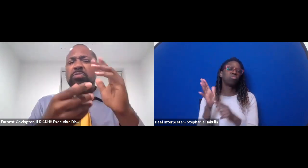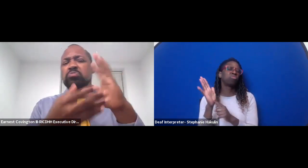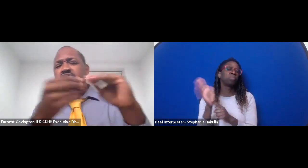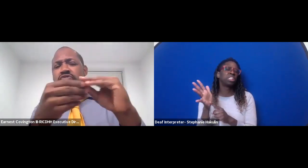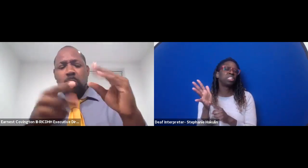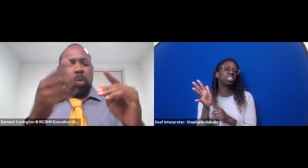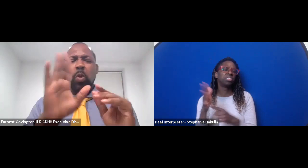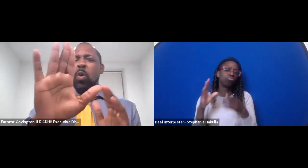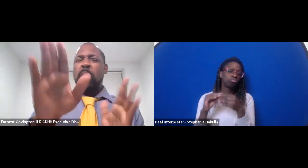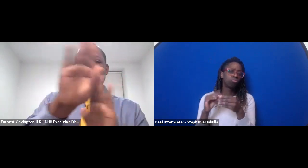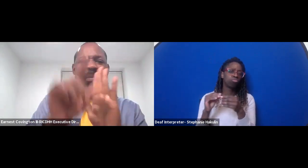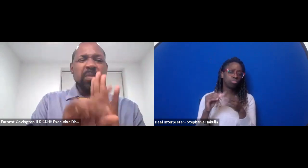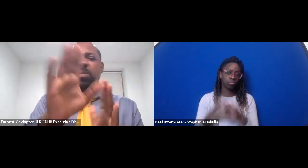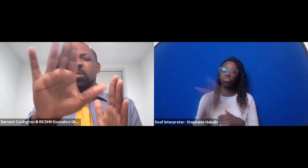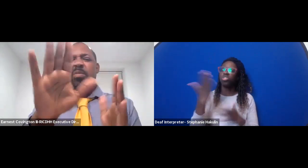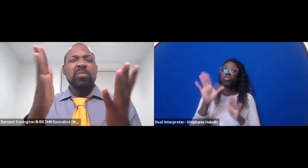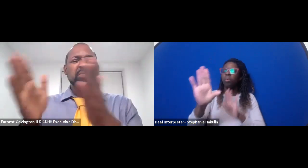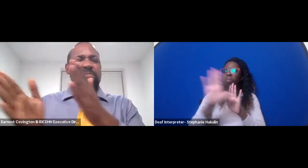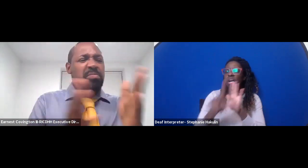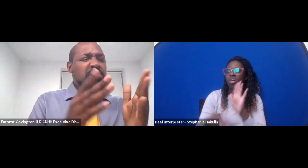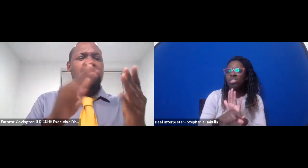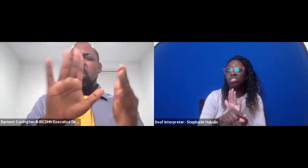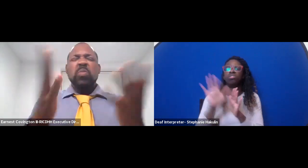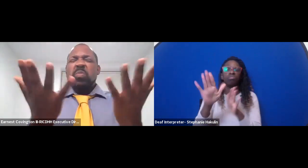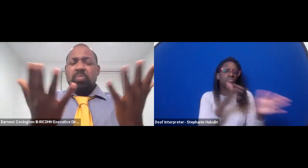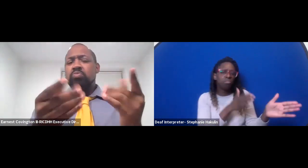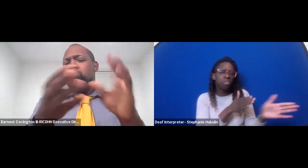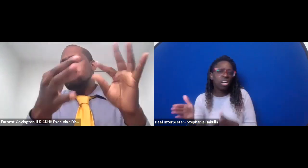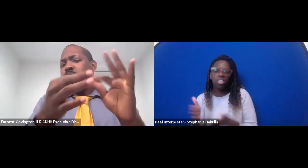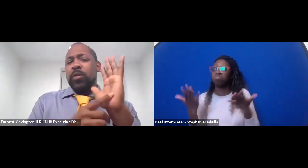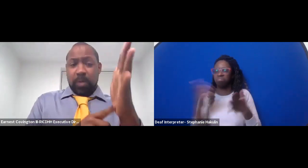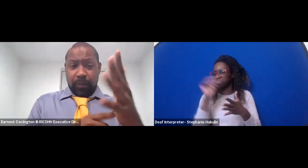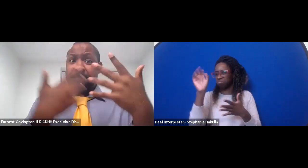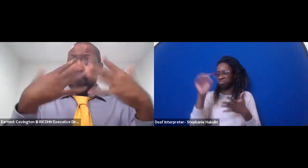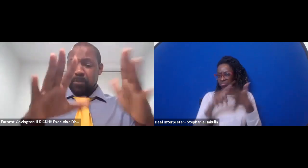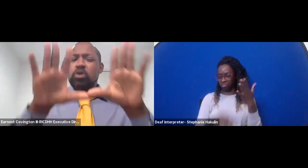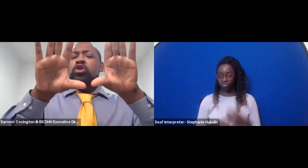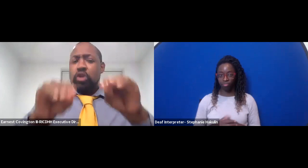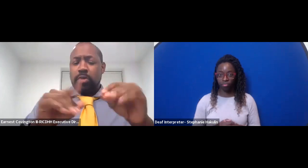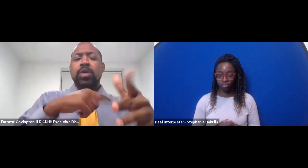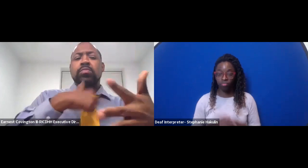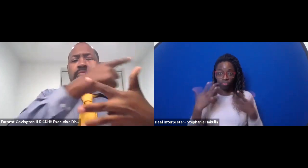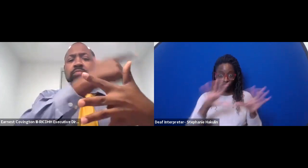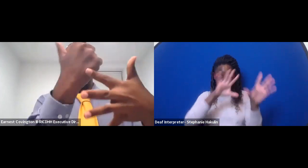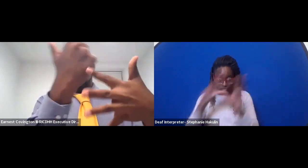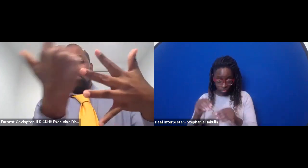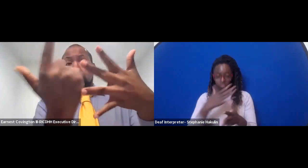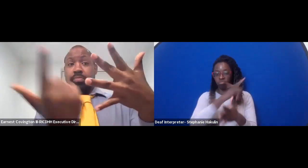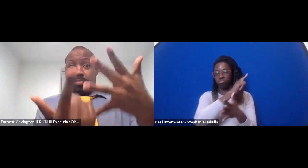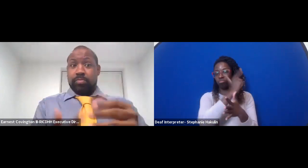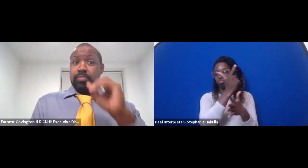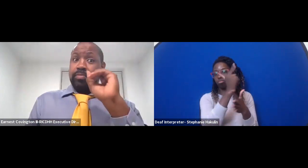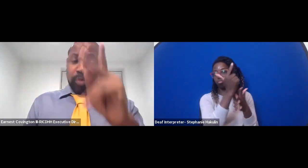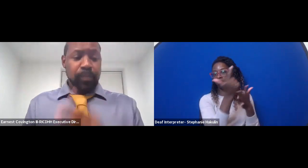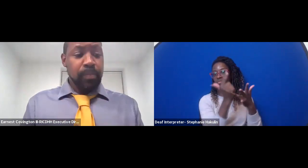their camera and talk for 5 minutes about what they're doing. And then after that, just close